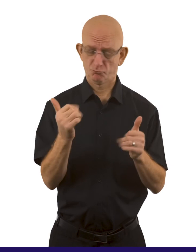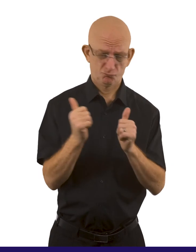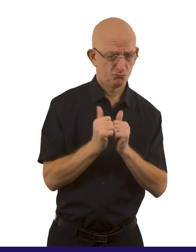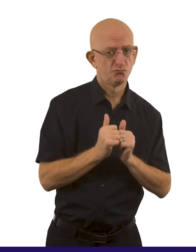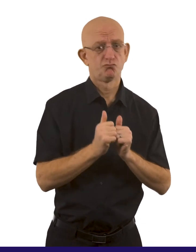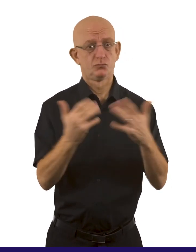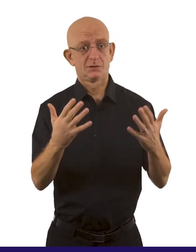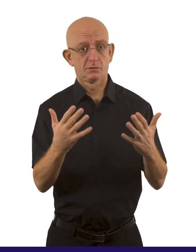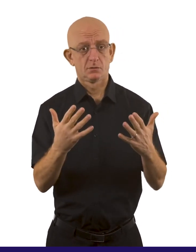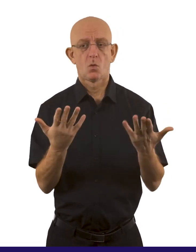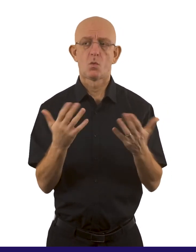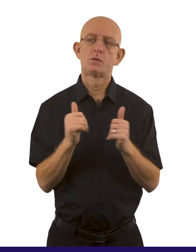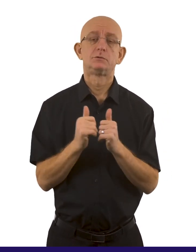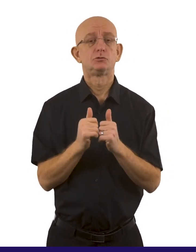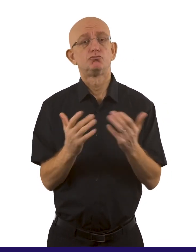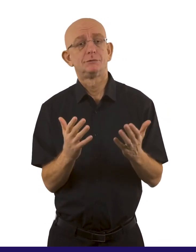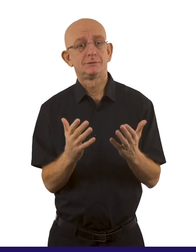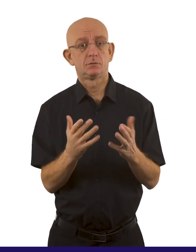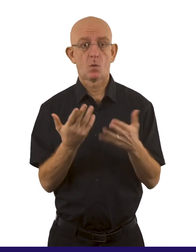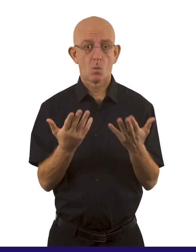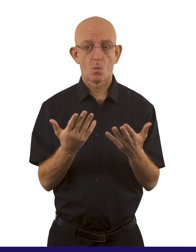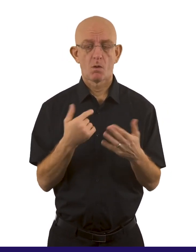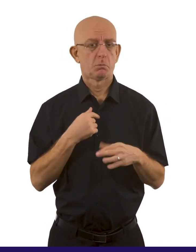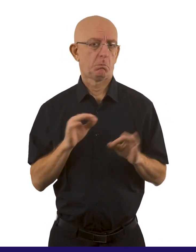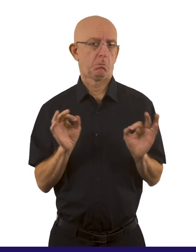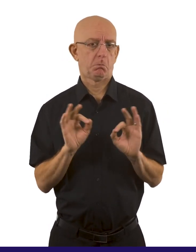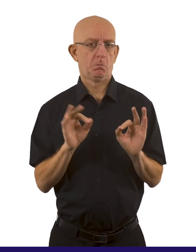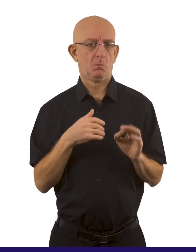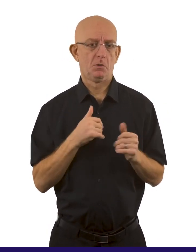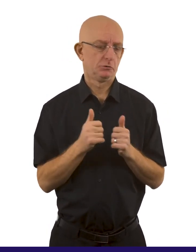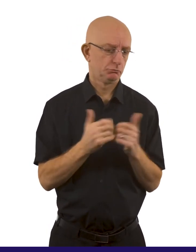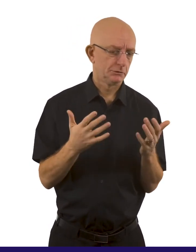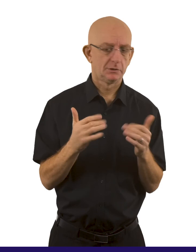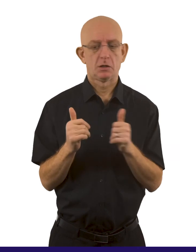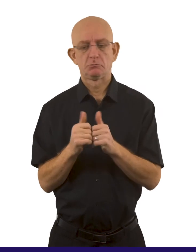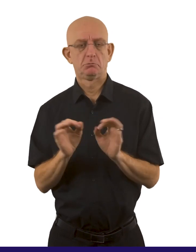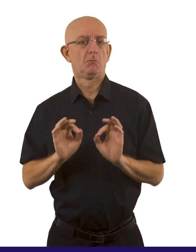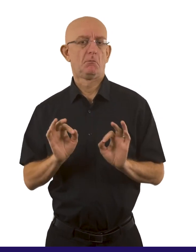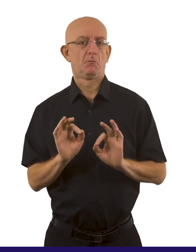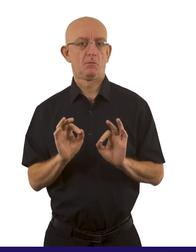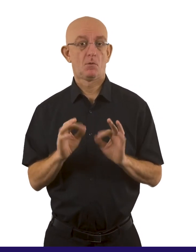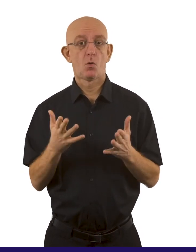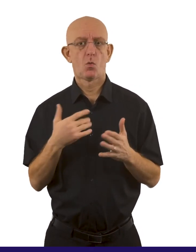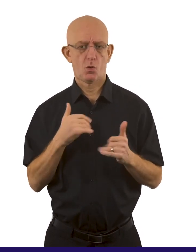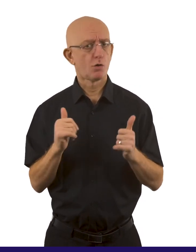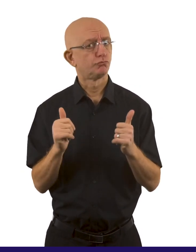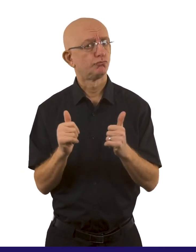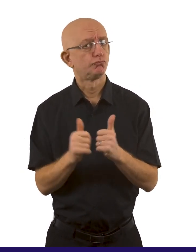disagree? Disagree. Neither agree nor disagree. Agree or strongly agree.